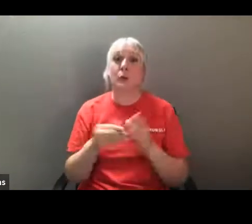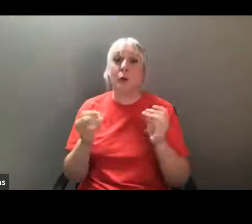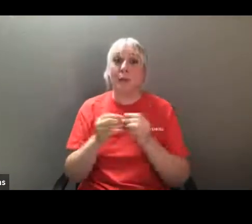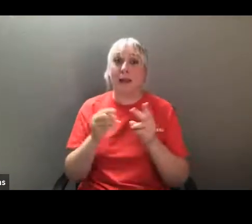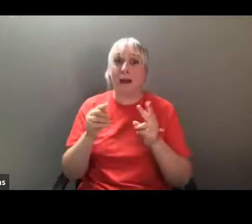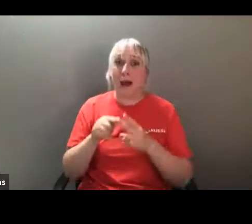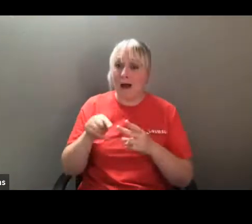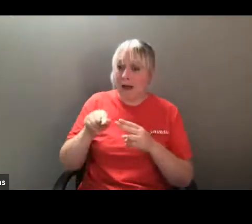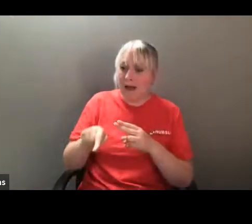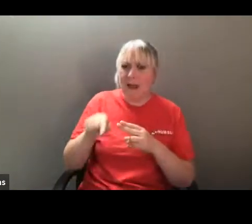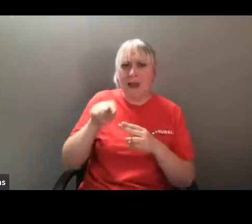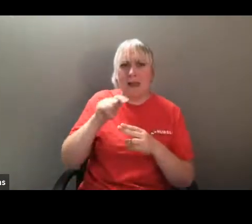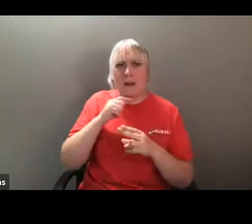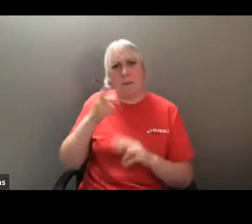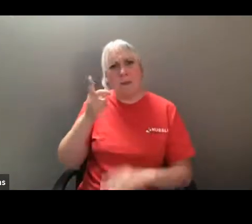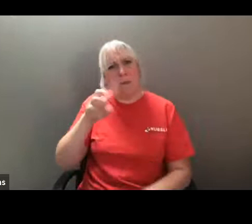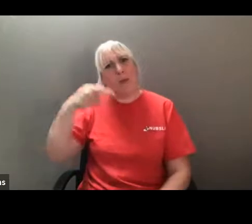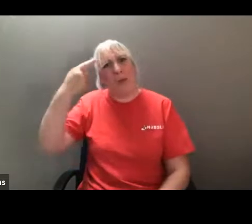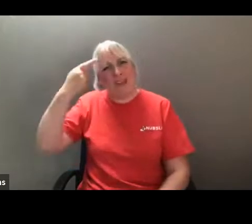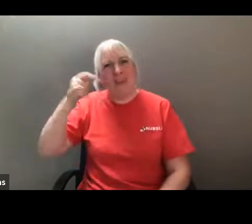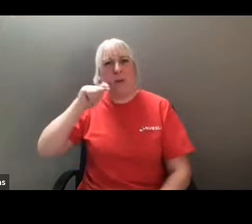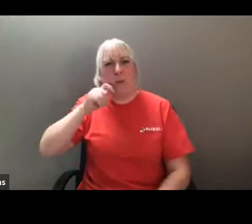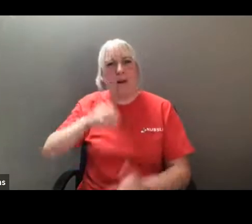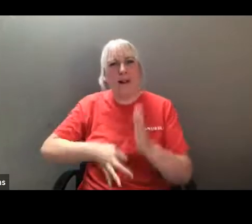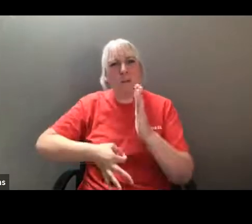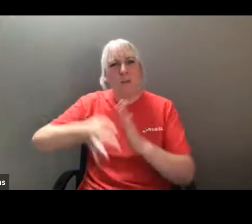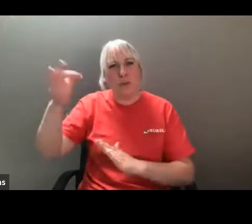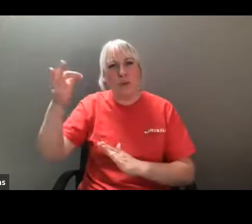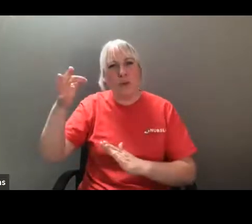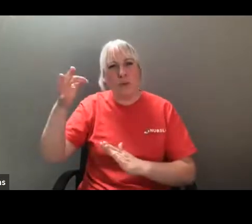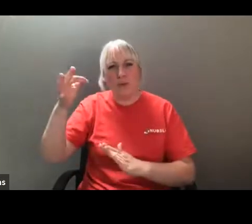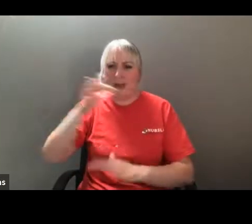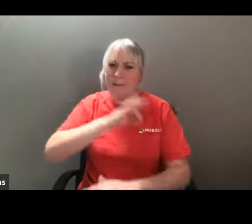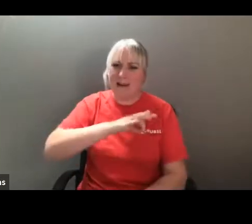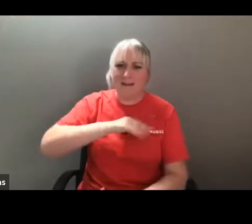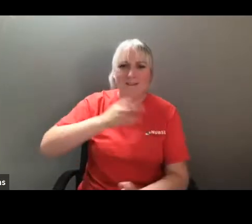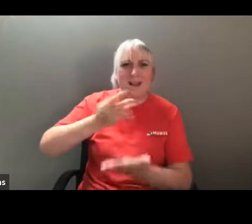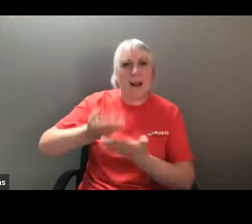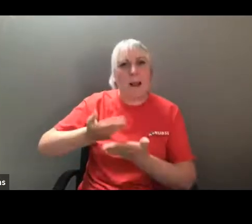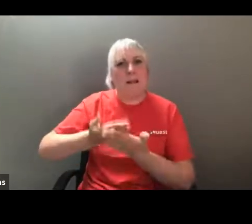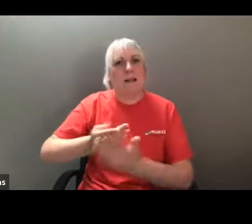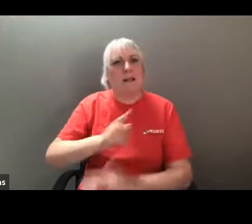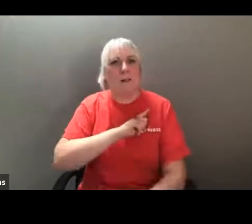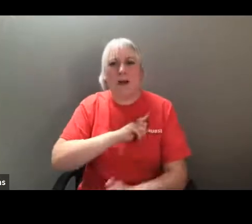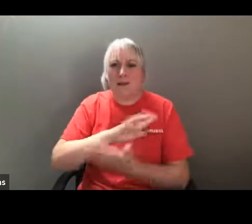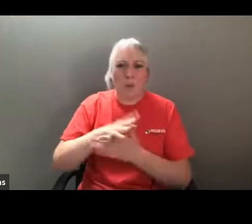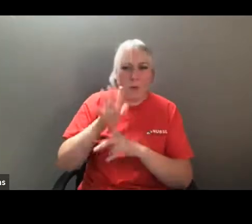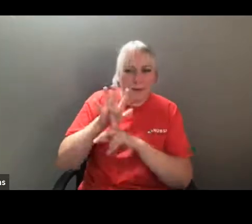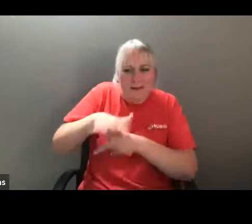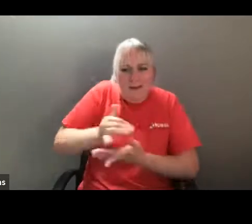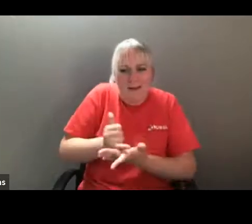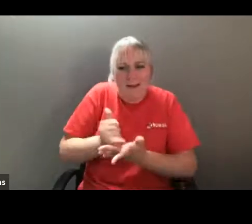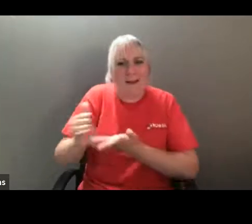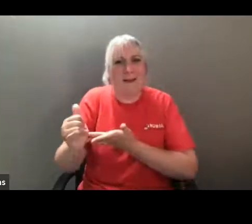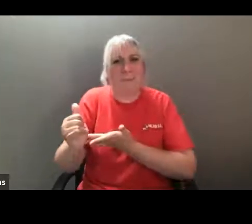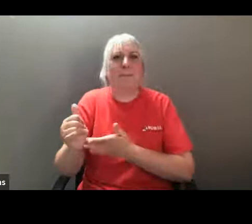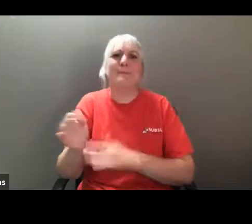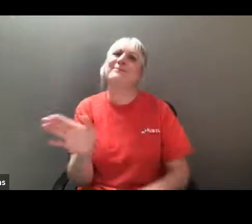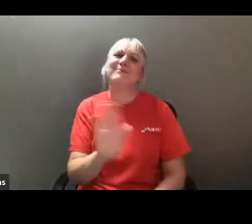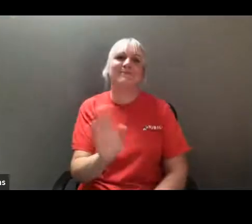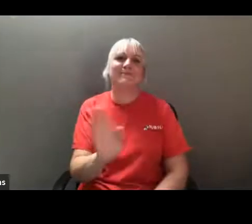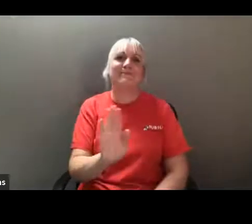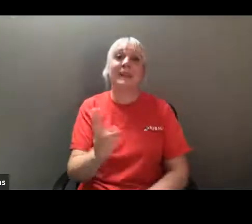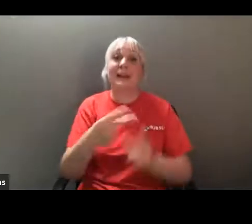to a destigmatization of benefit claimants, if everyone gets it. If disabled people's benefits remain separate to